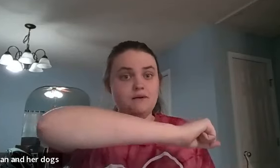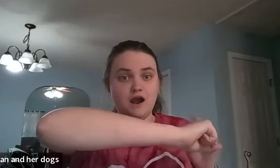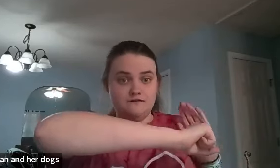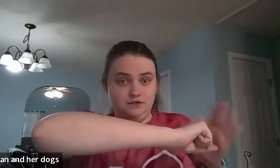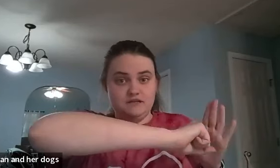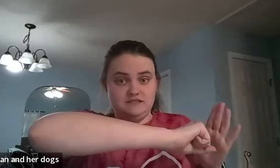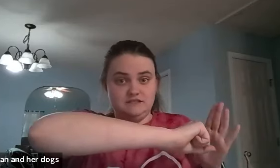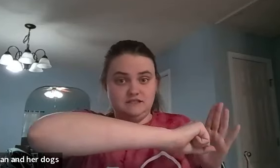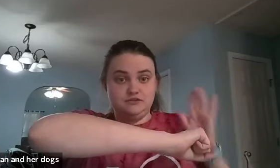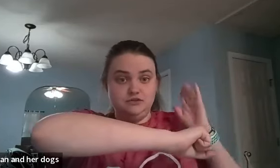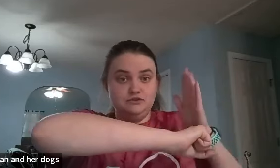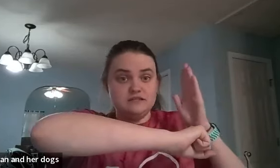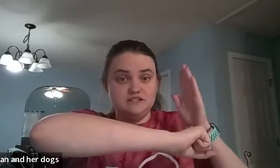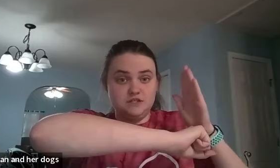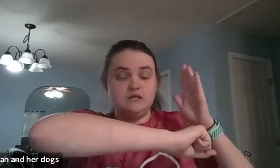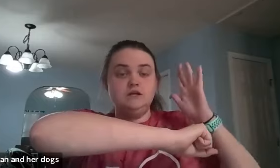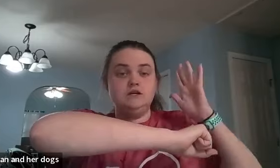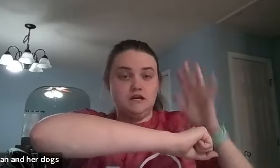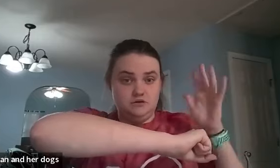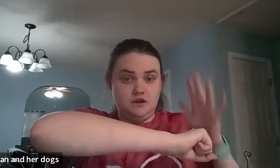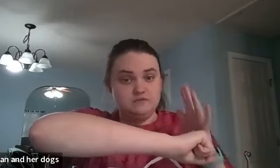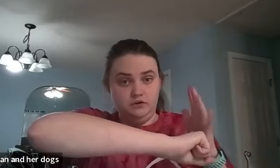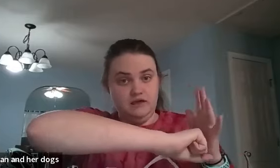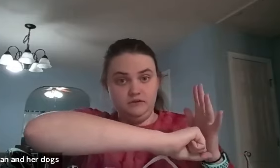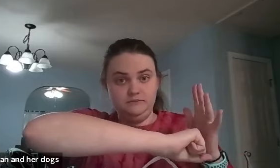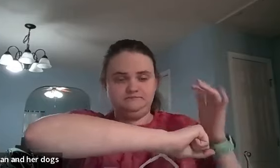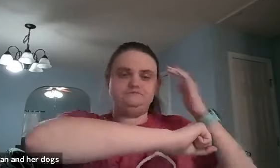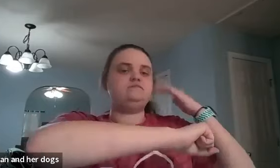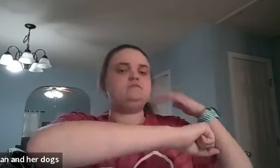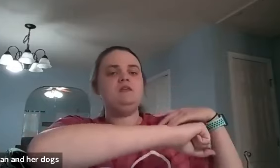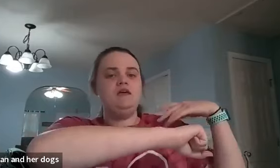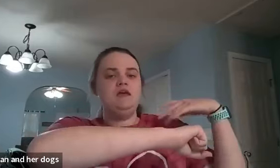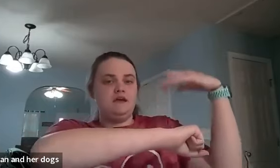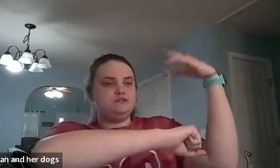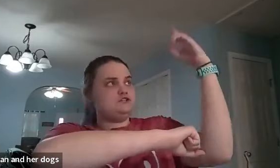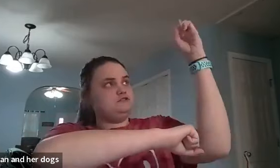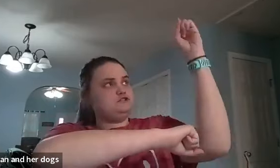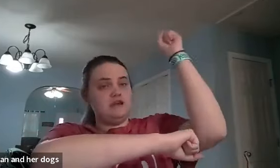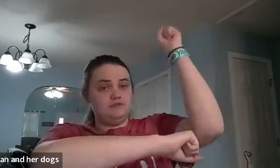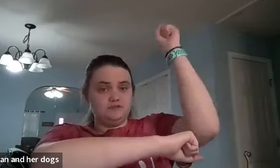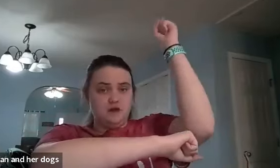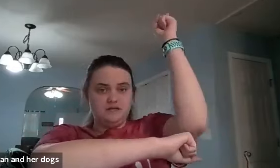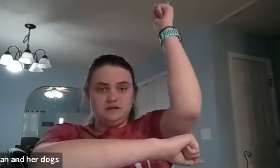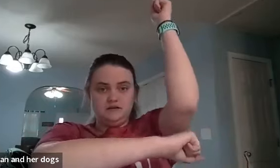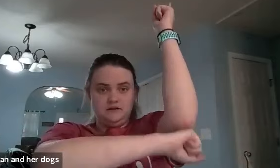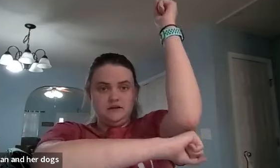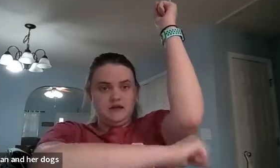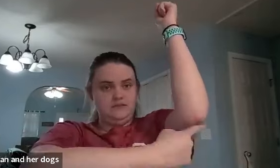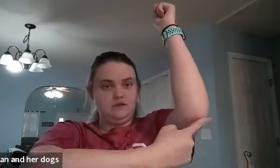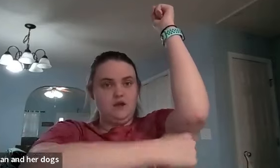higher for you guys to see. So you guys can do it at your comfortable level. And what you're going to do is you're going to have your dominant, have your elbows